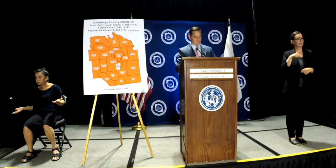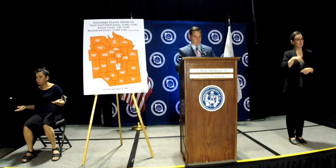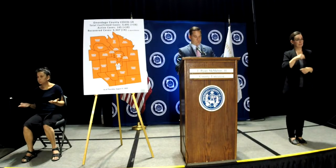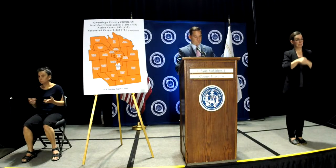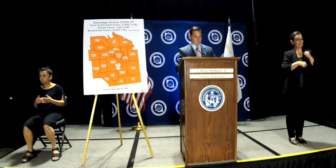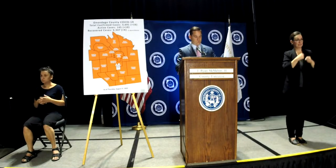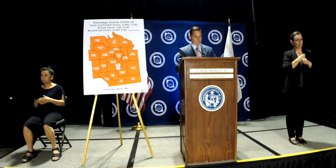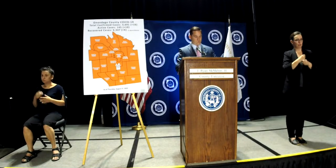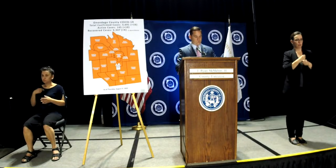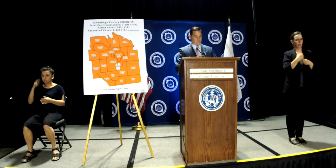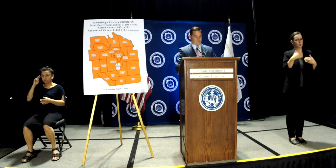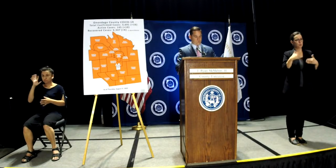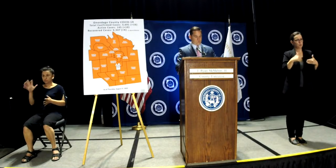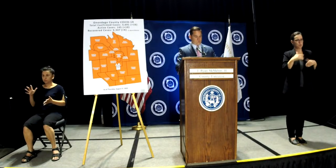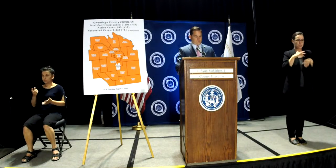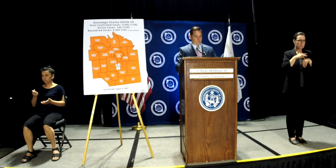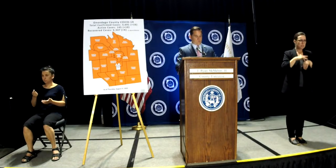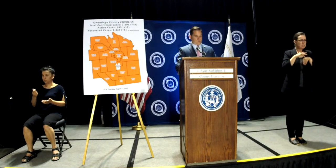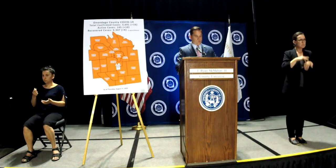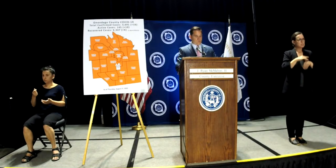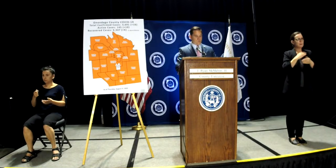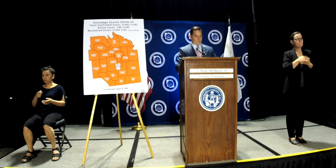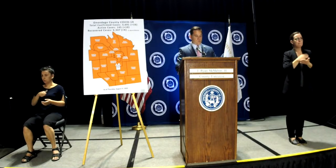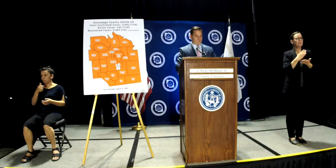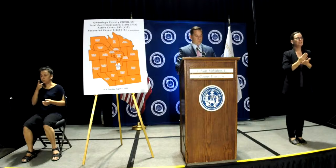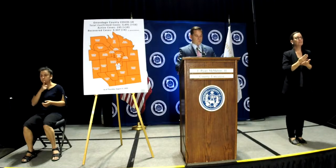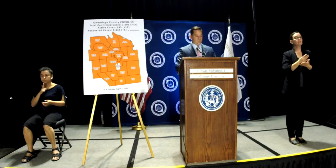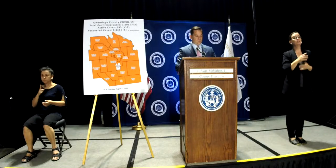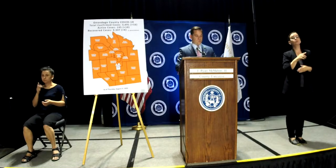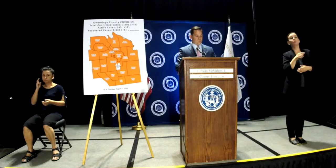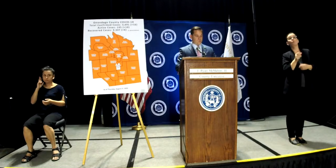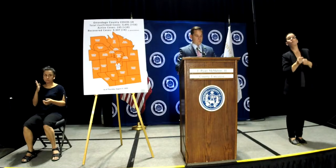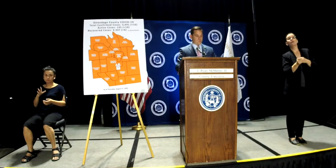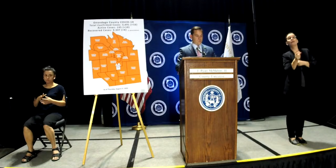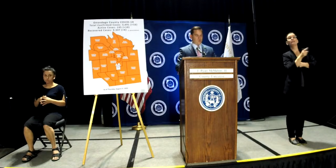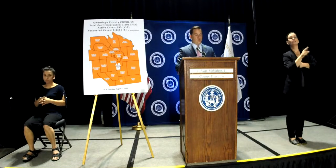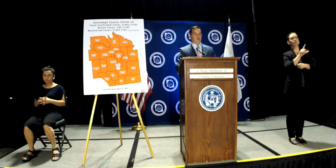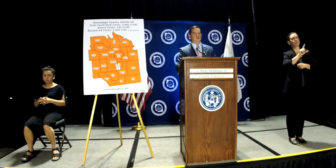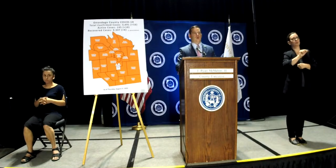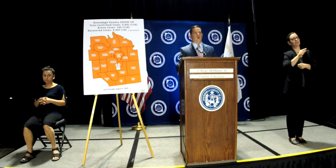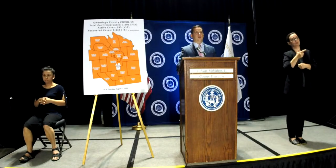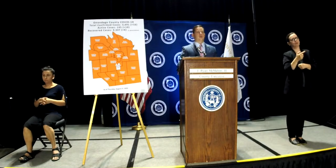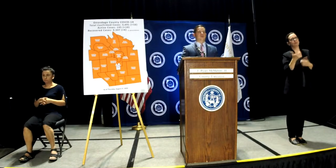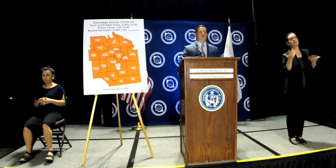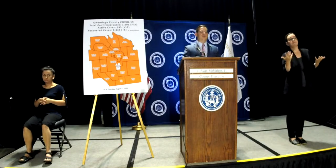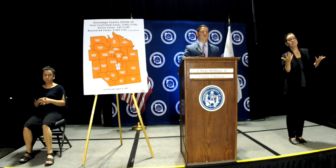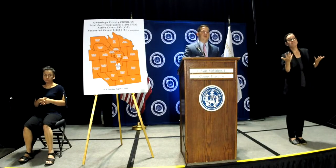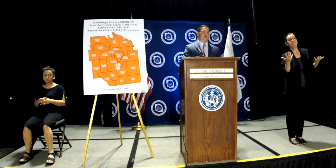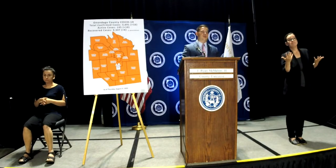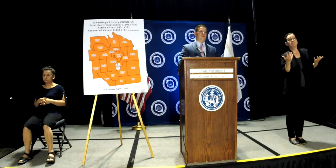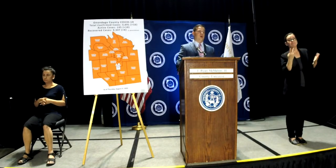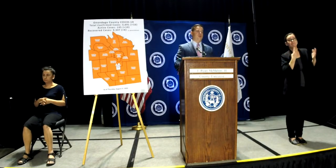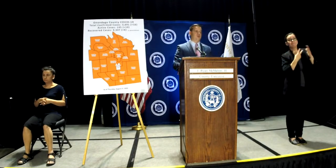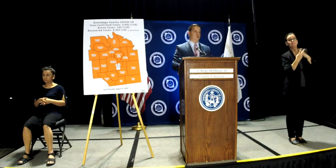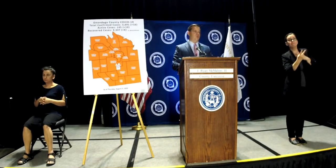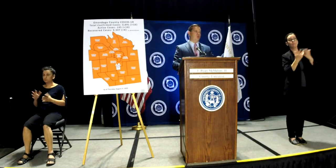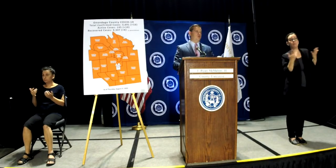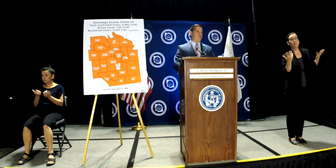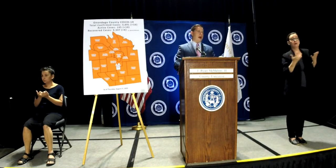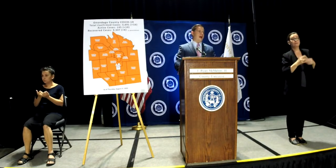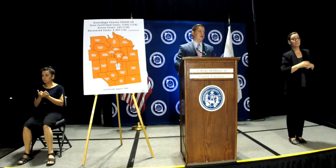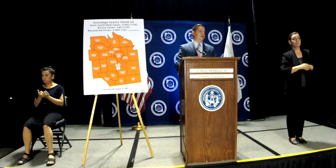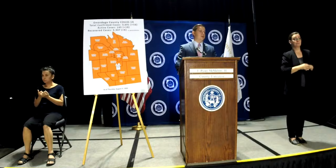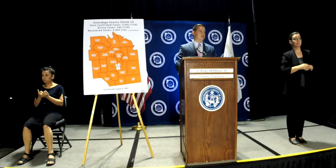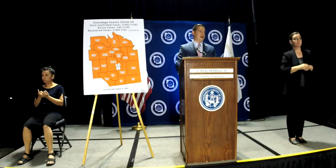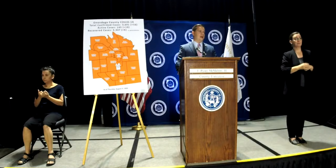really know what next year is going to bring or what situation you're going to be in come January? So one of the things we did for next year's budget is we